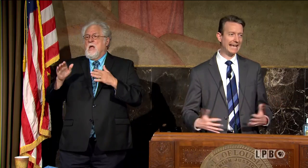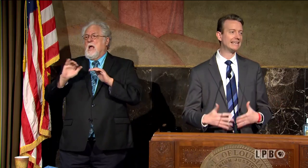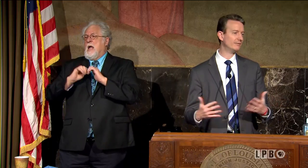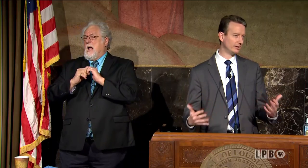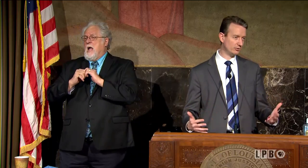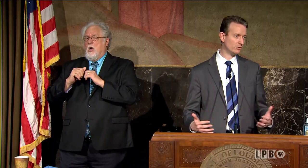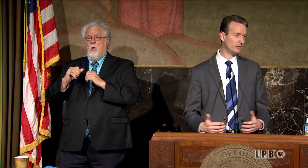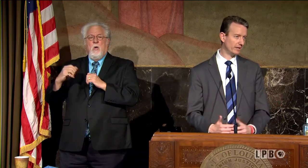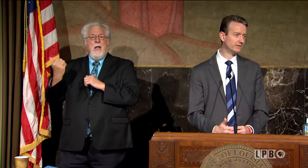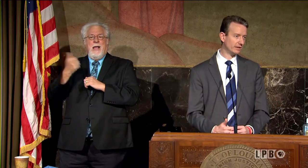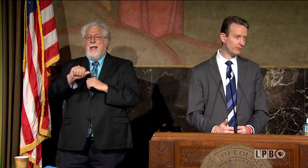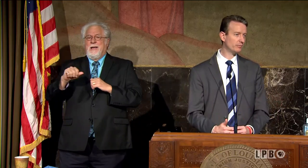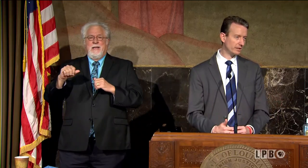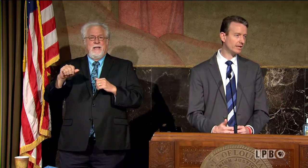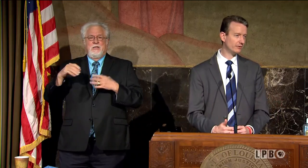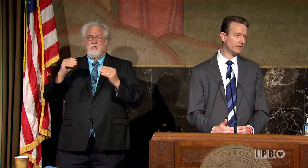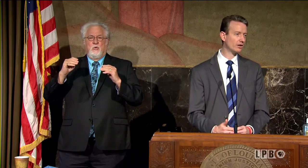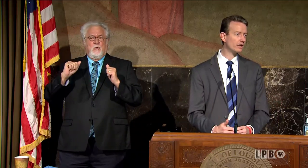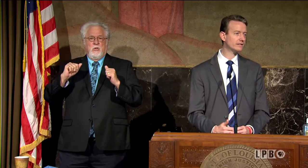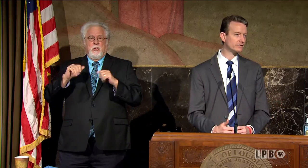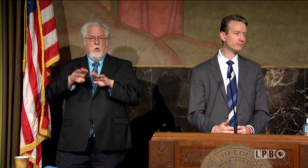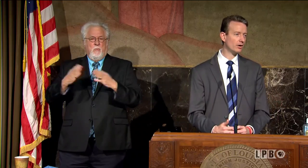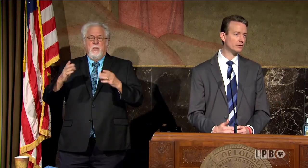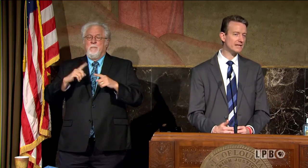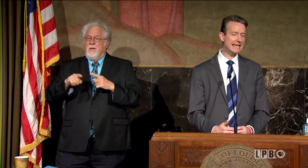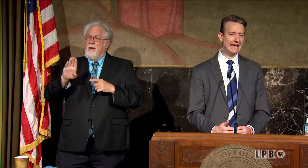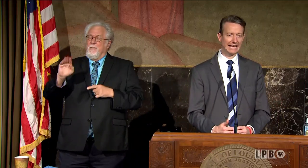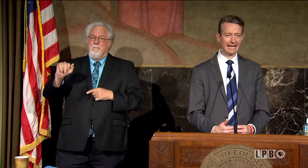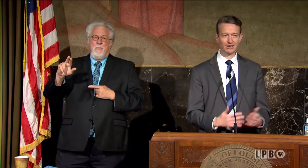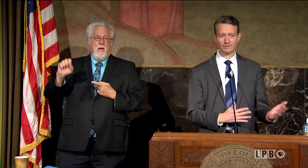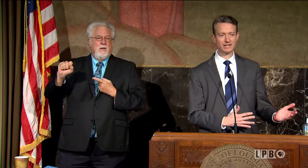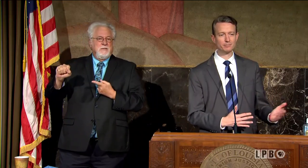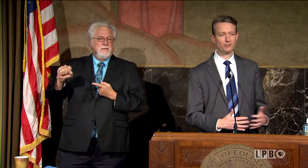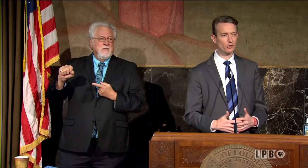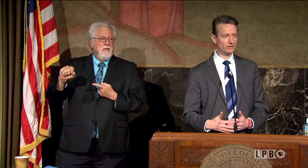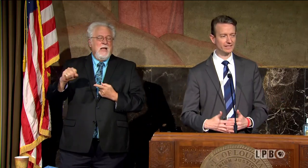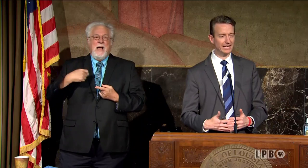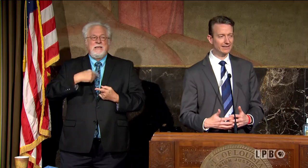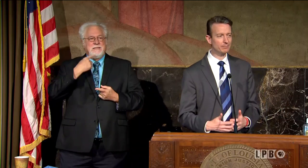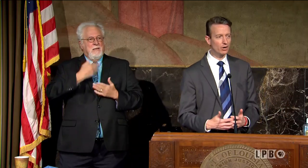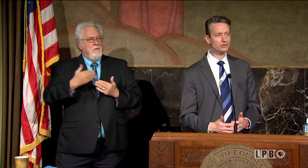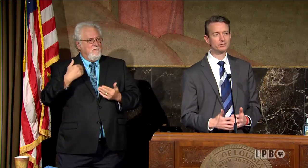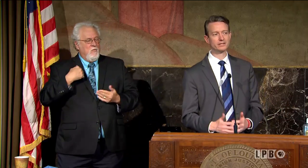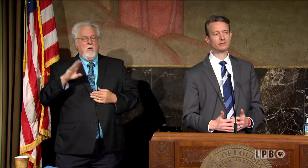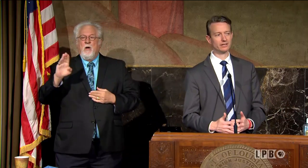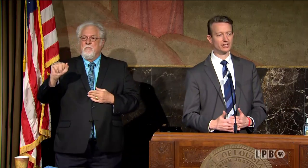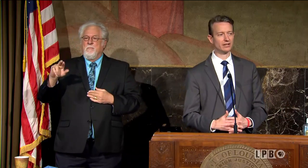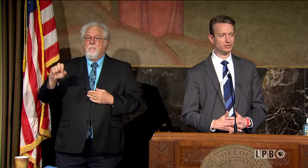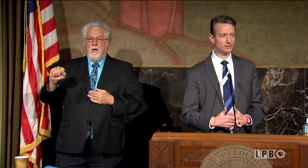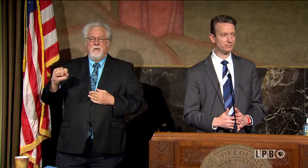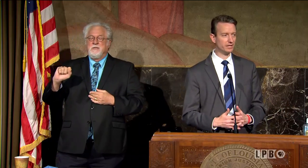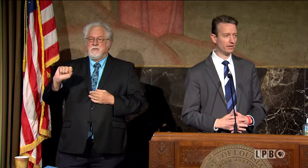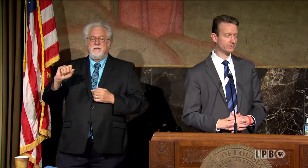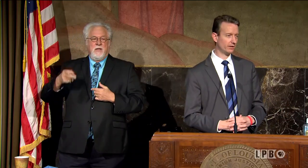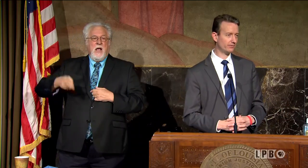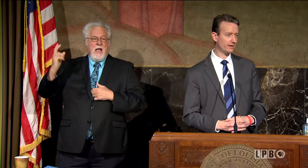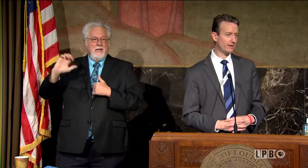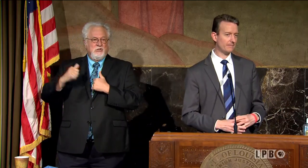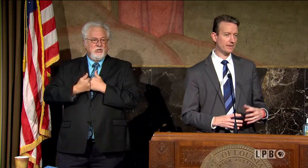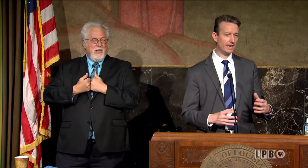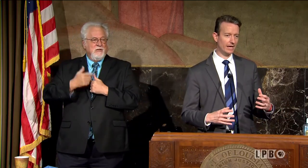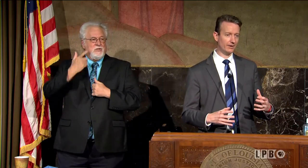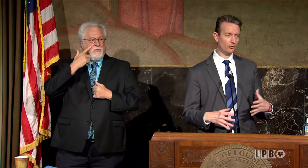ways that any venue could be made safer, but even in the context of bars, I've said it before and I'll say it again, I think bars are particularly challenging just because